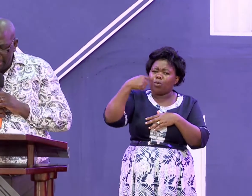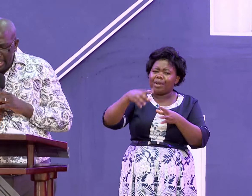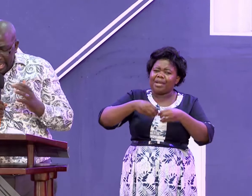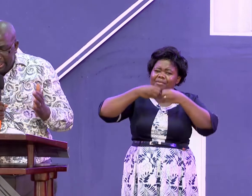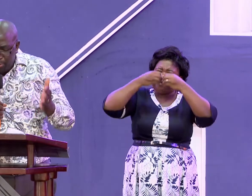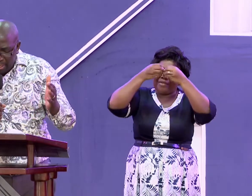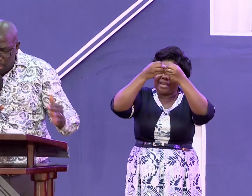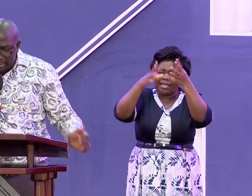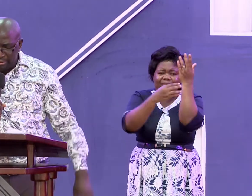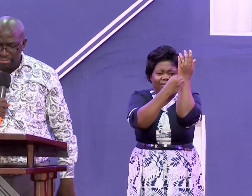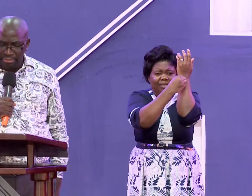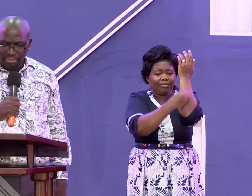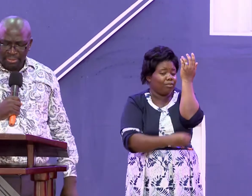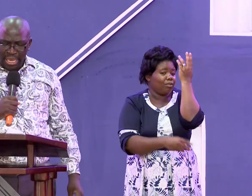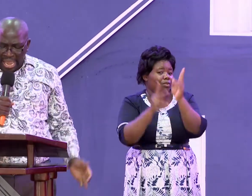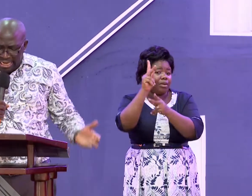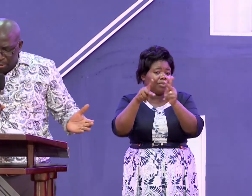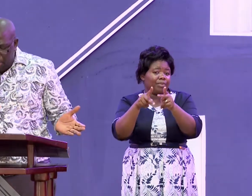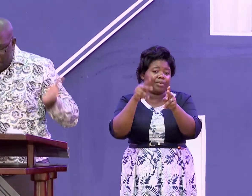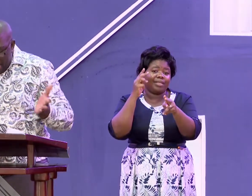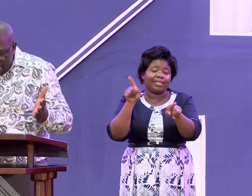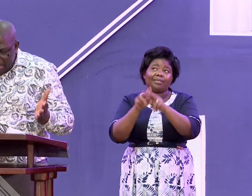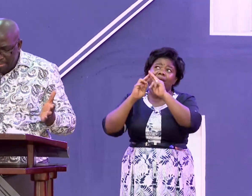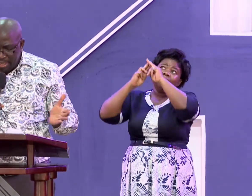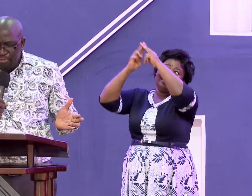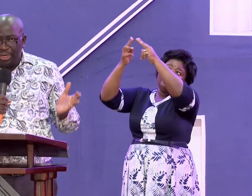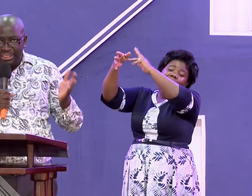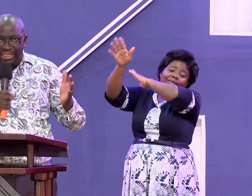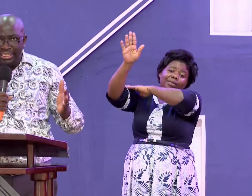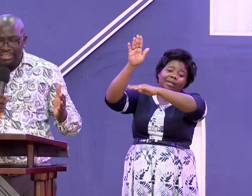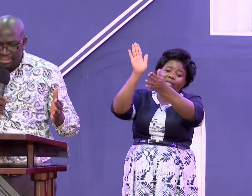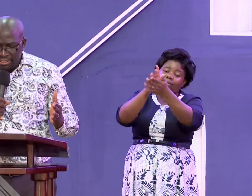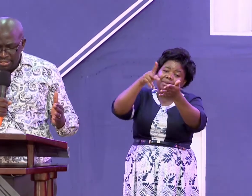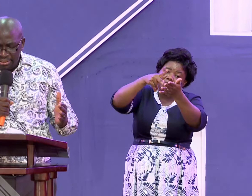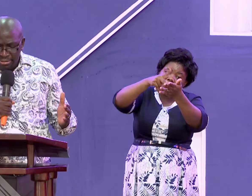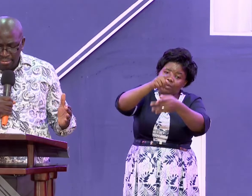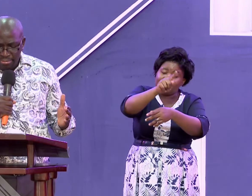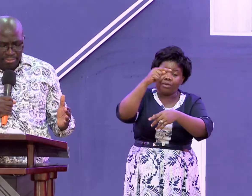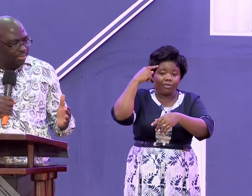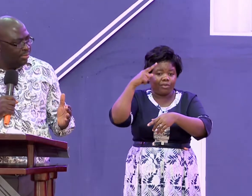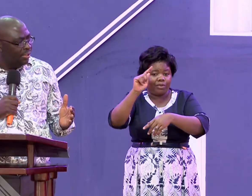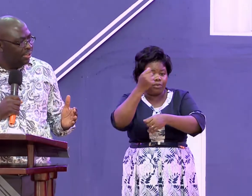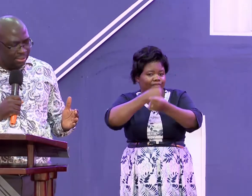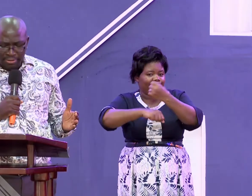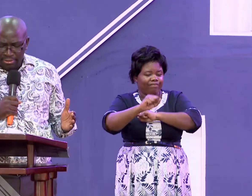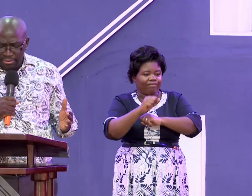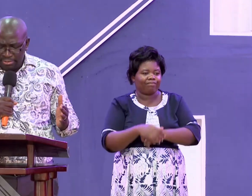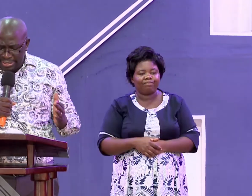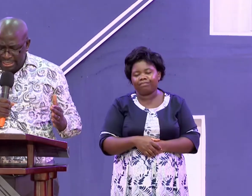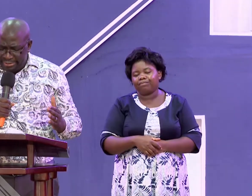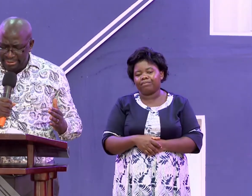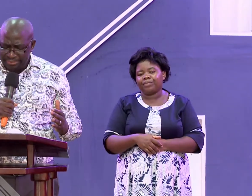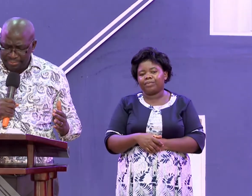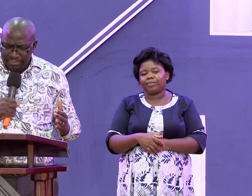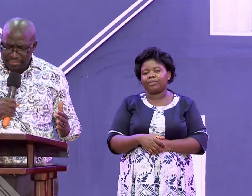poor lends to the Lord, and he will repay him for his deed. Engero